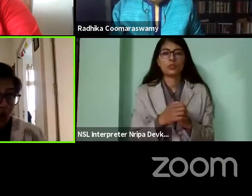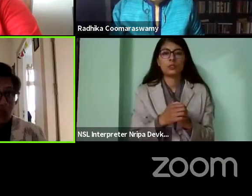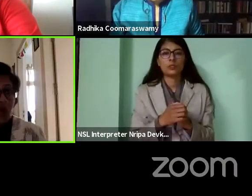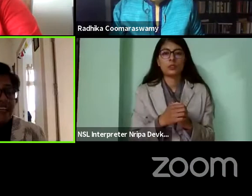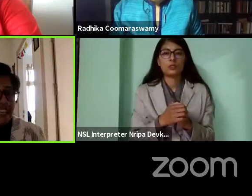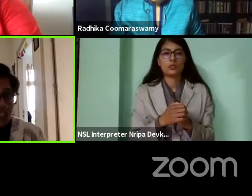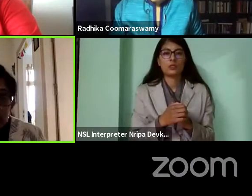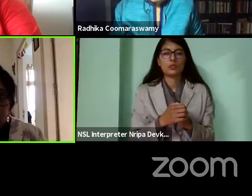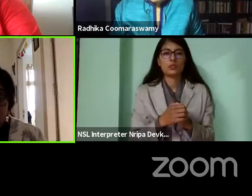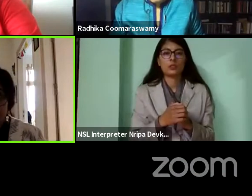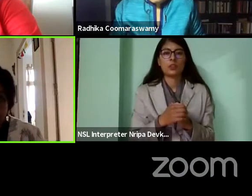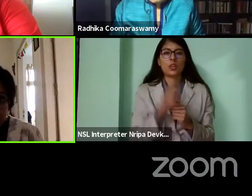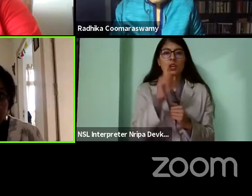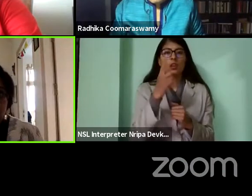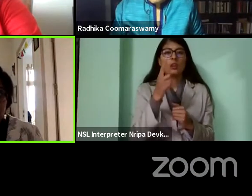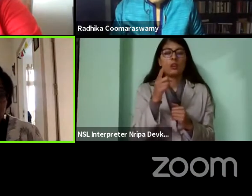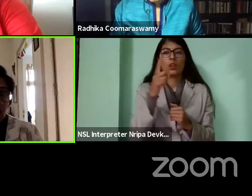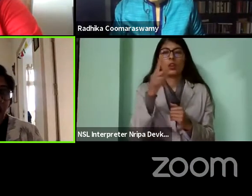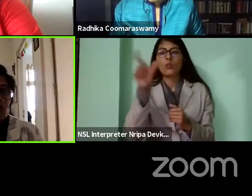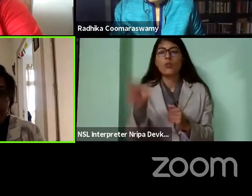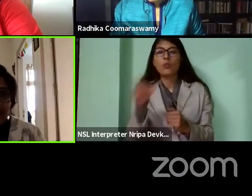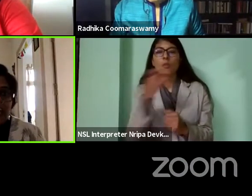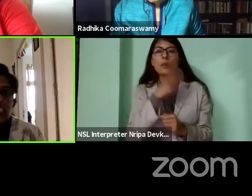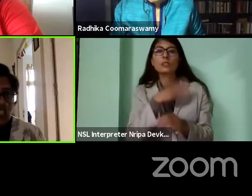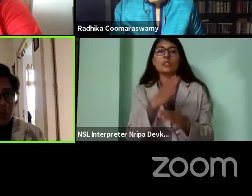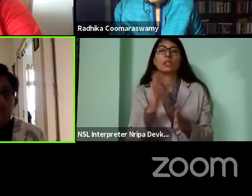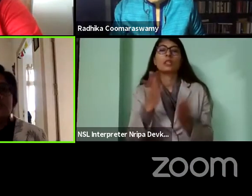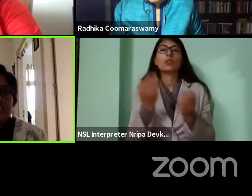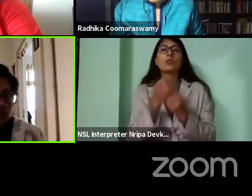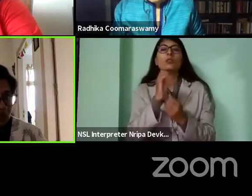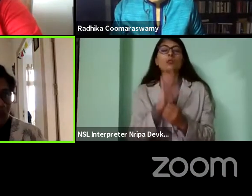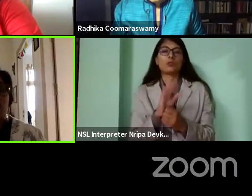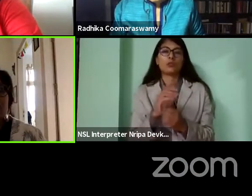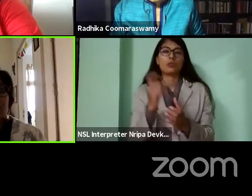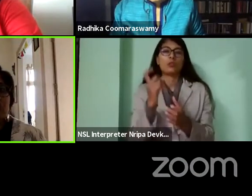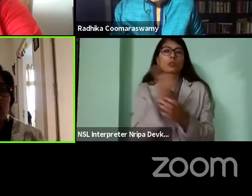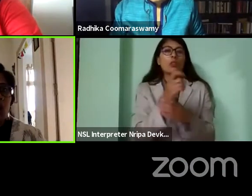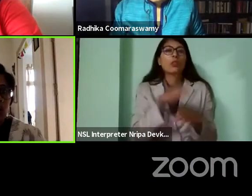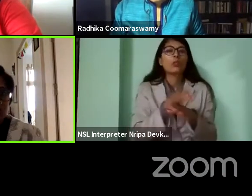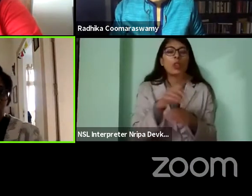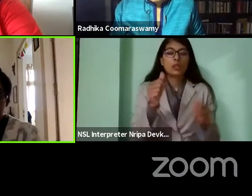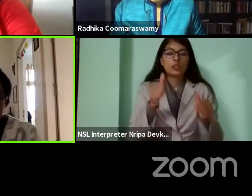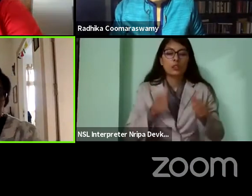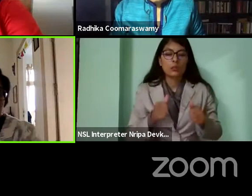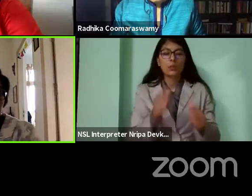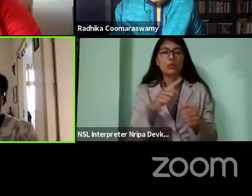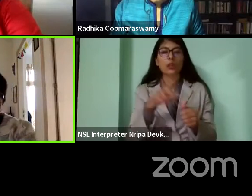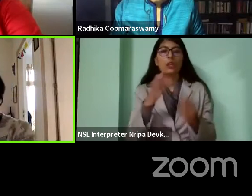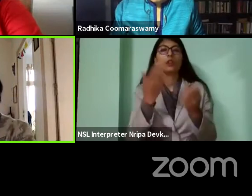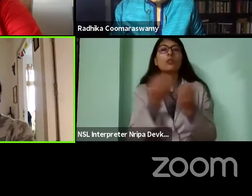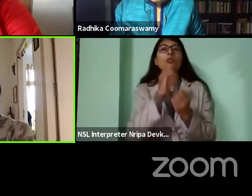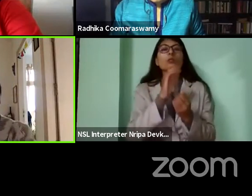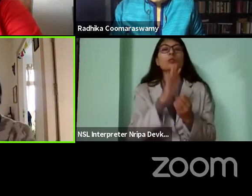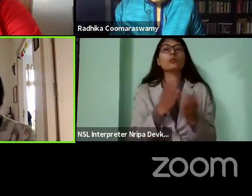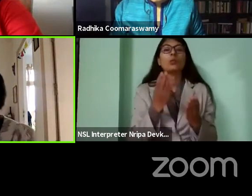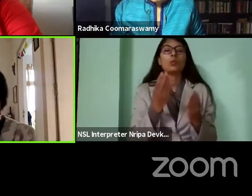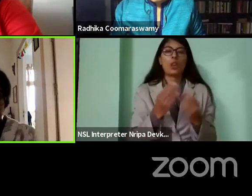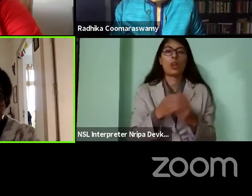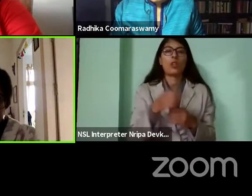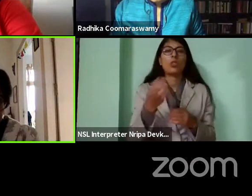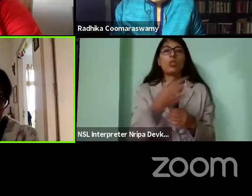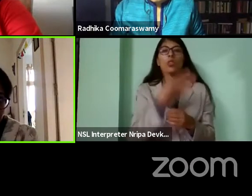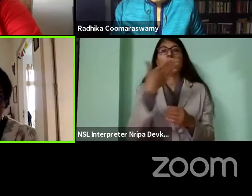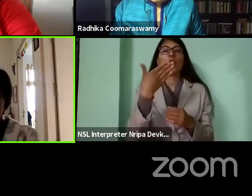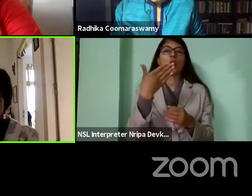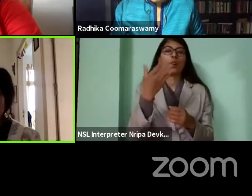around what one can do, particularly around allyship for sex worker movements. What are the possible avenues to